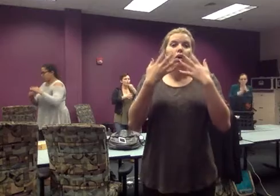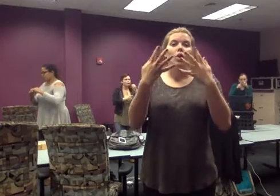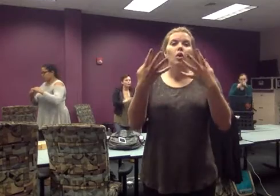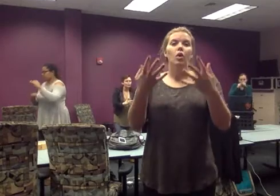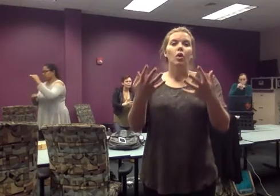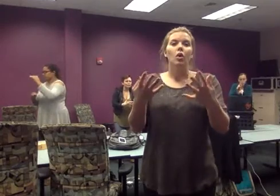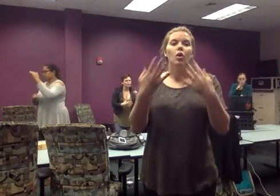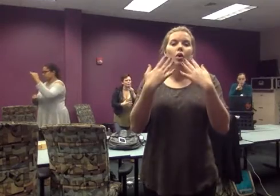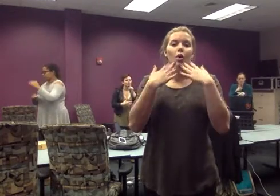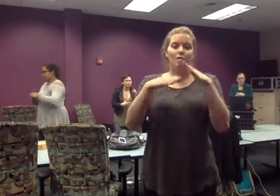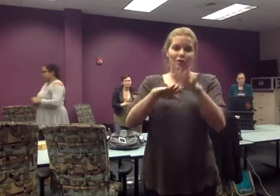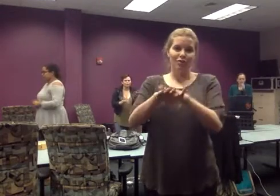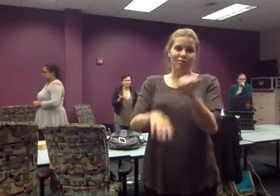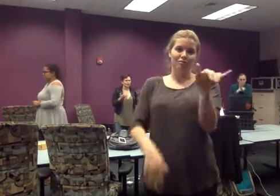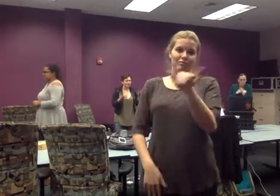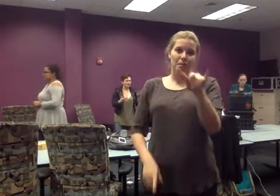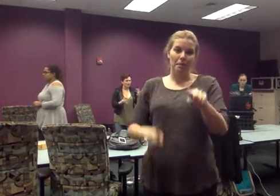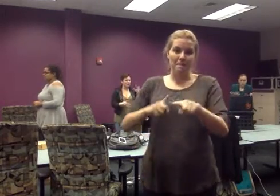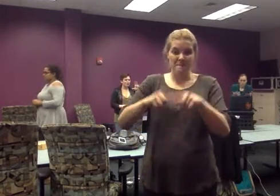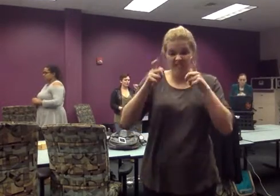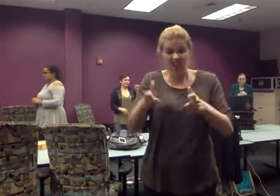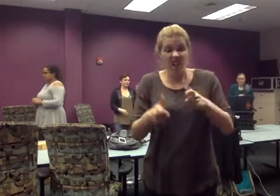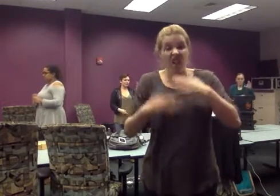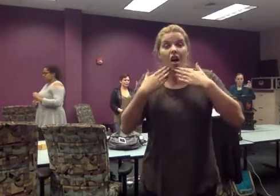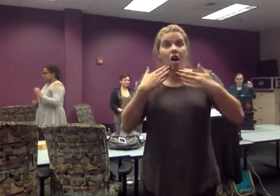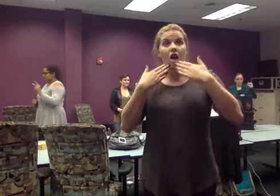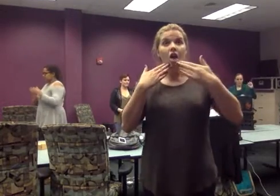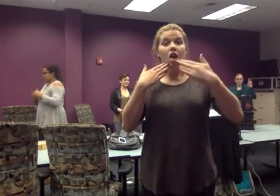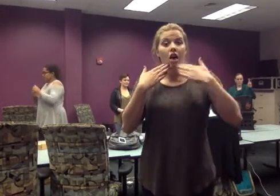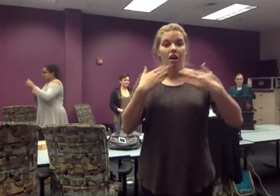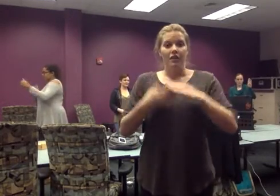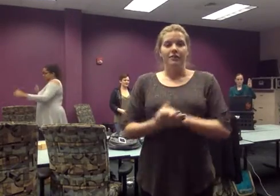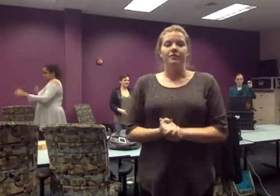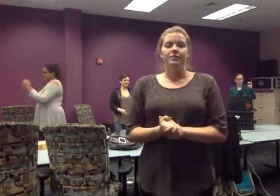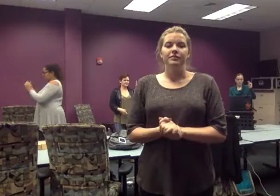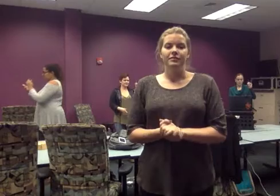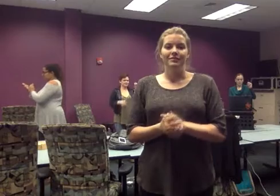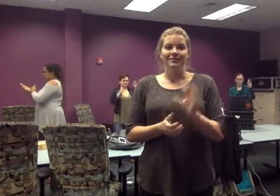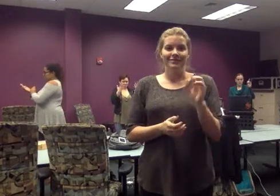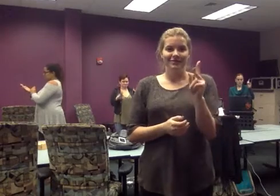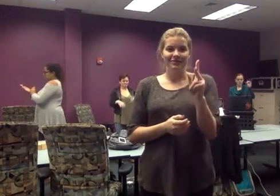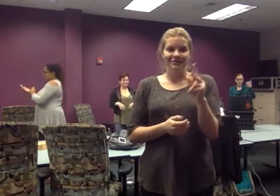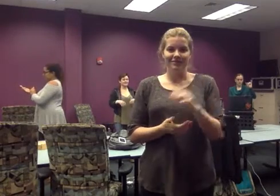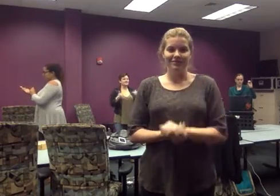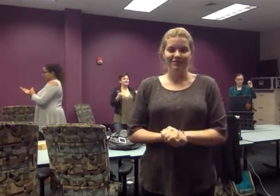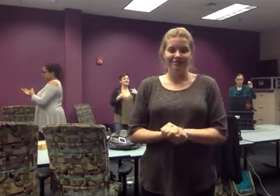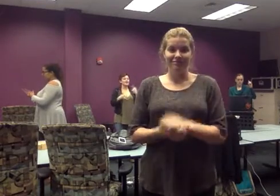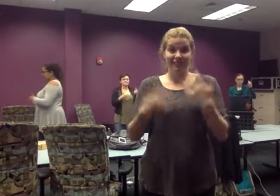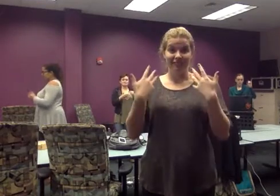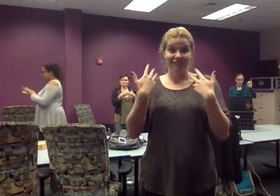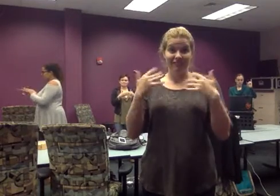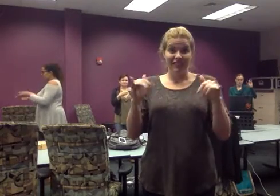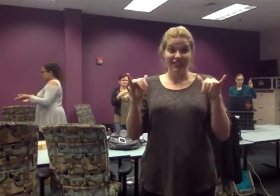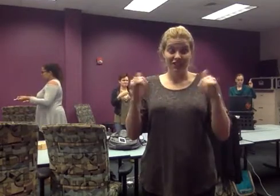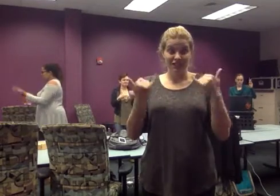right? Now we're going to go on to another lesson. So put your things away and get ready. We'll